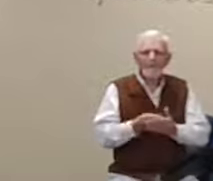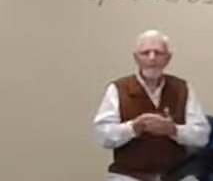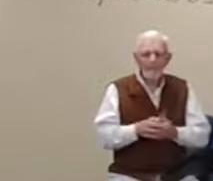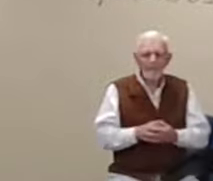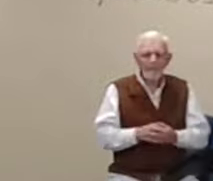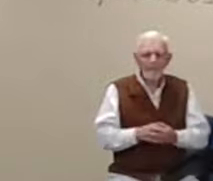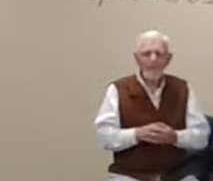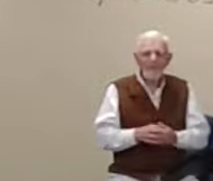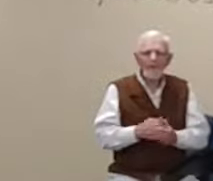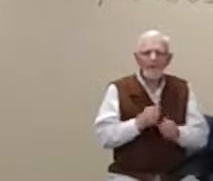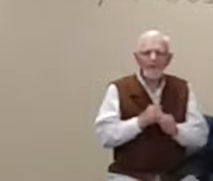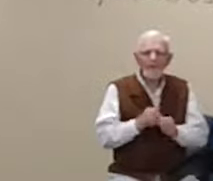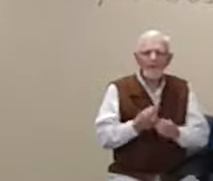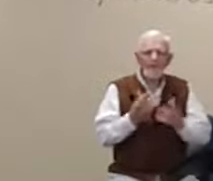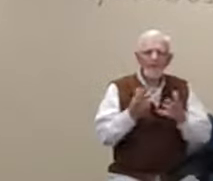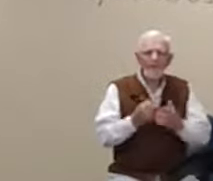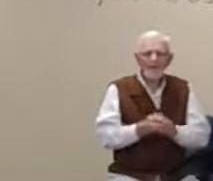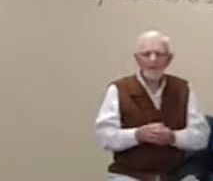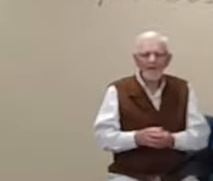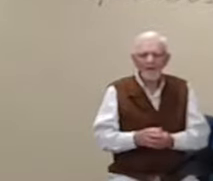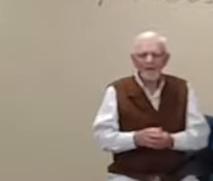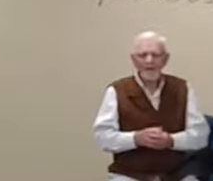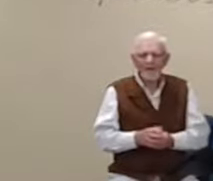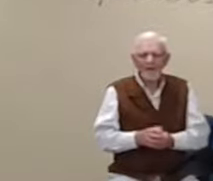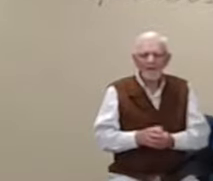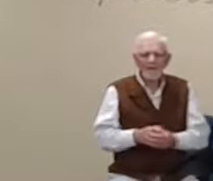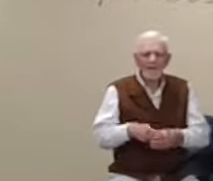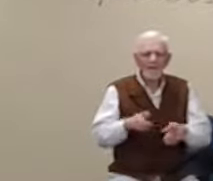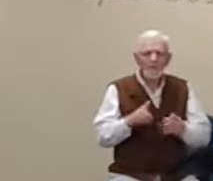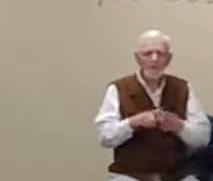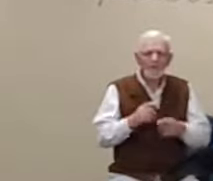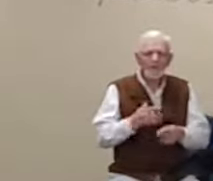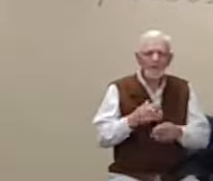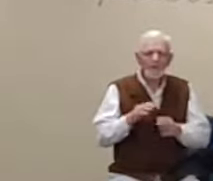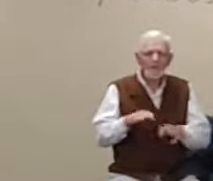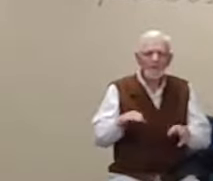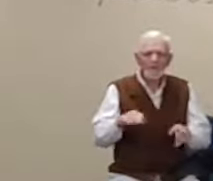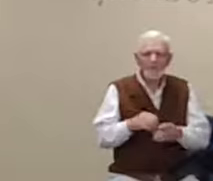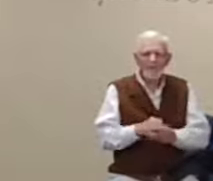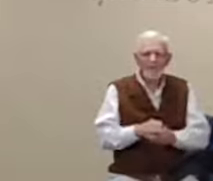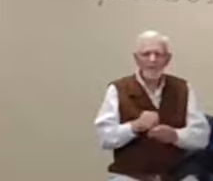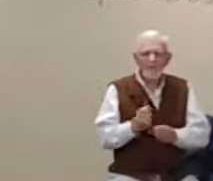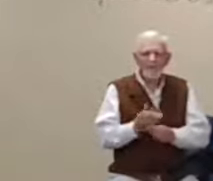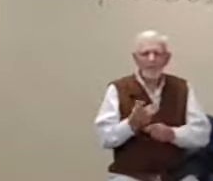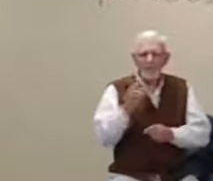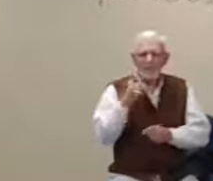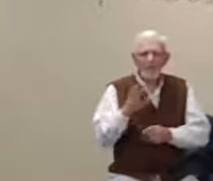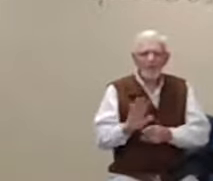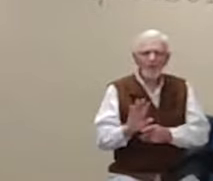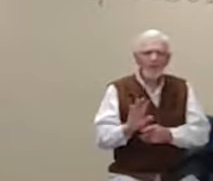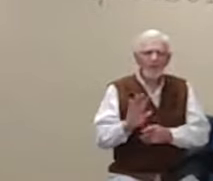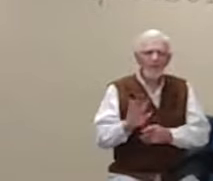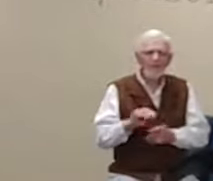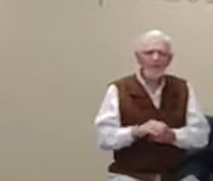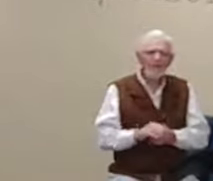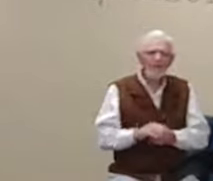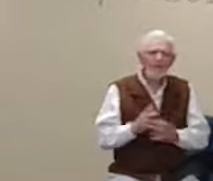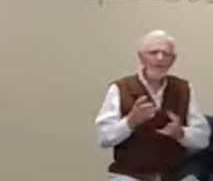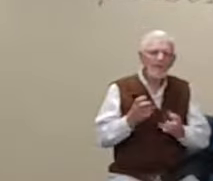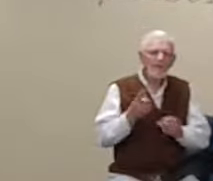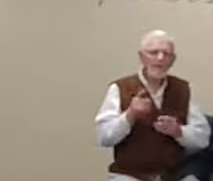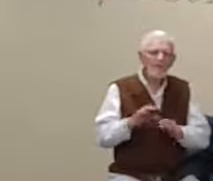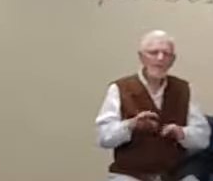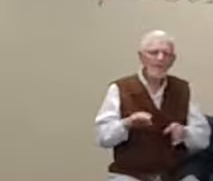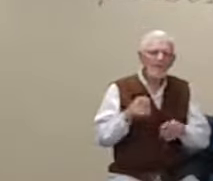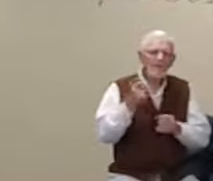usually get a love offering or something, but he went to my kids. He said, here, there's something for you. He said, I want your kids